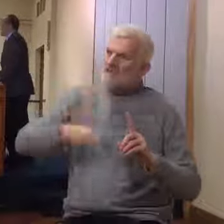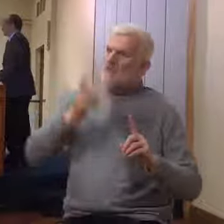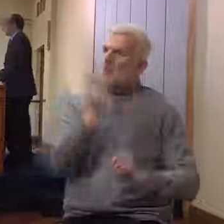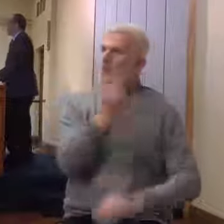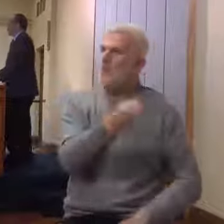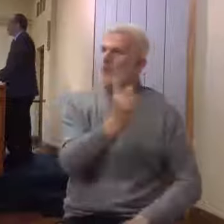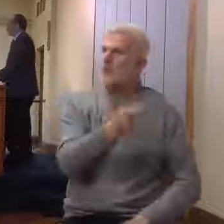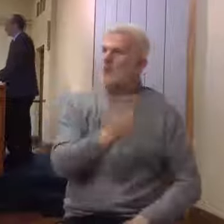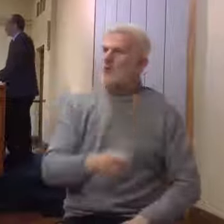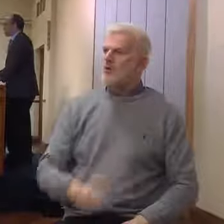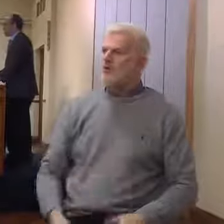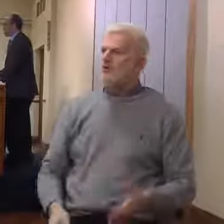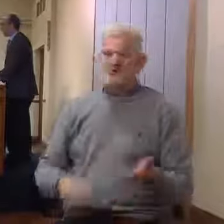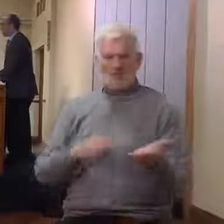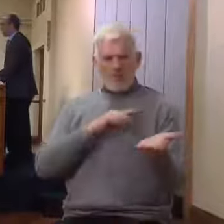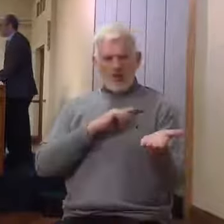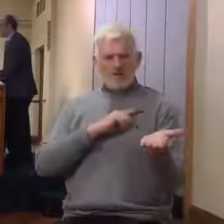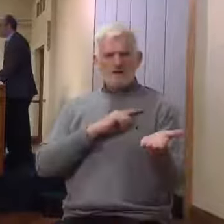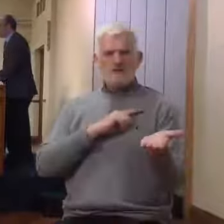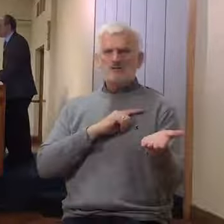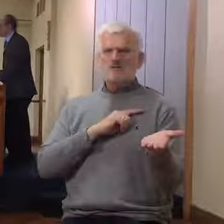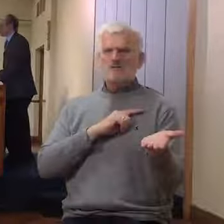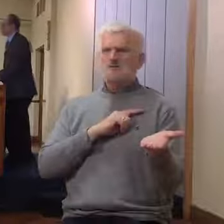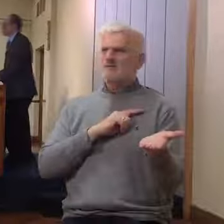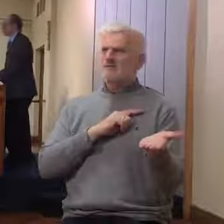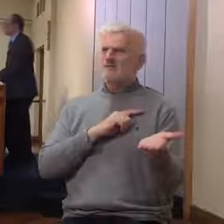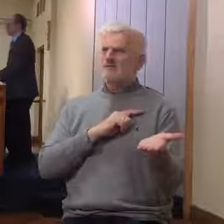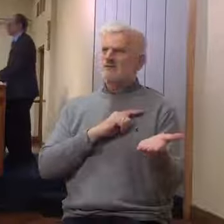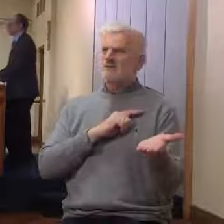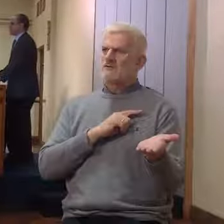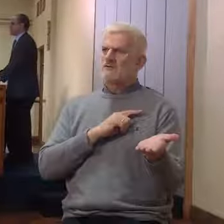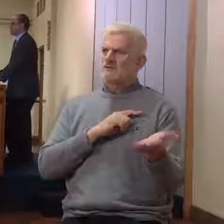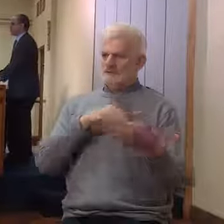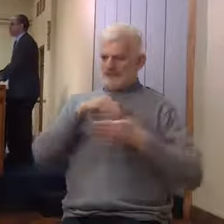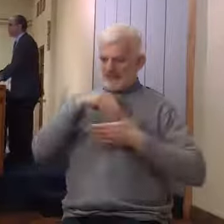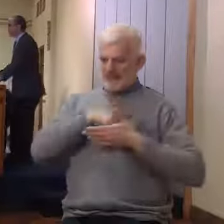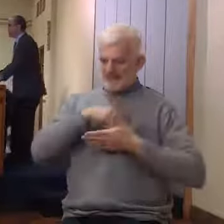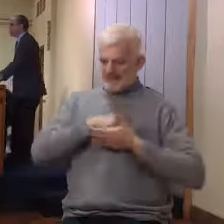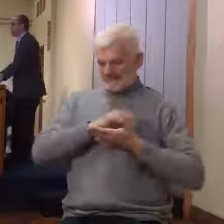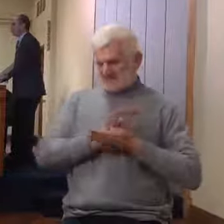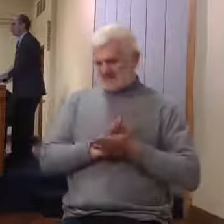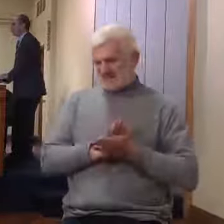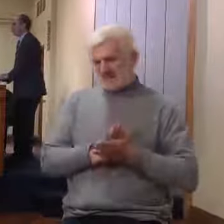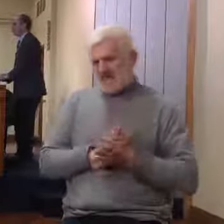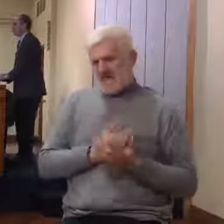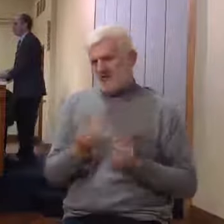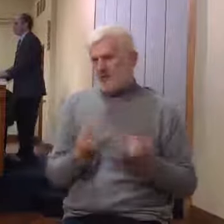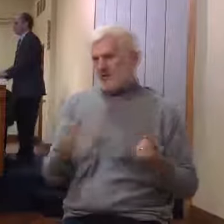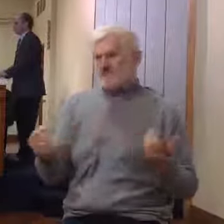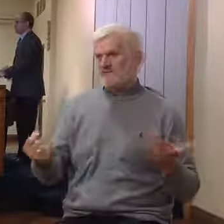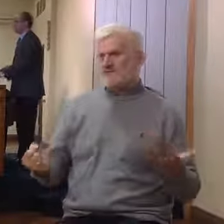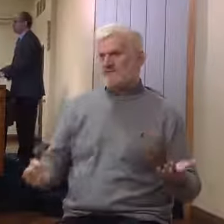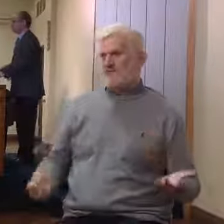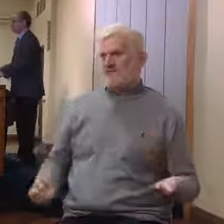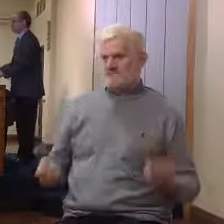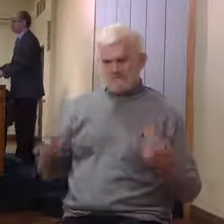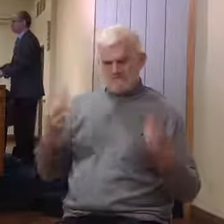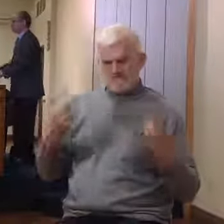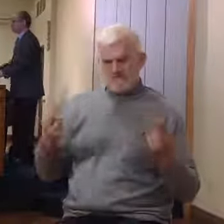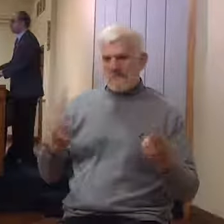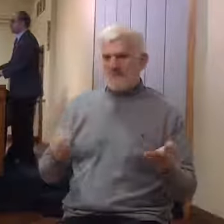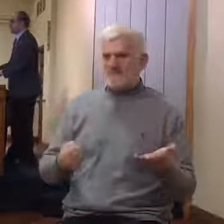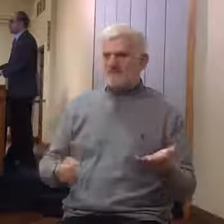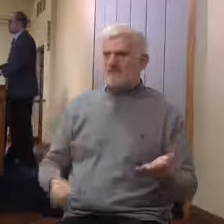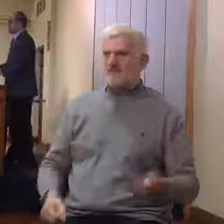decadence? Why such moral decadence in our world? And I'm sure you will agree with me that God has